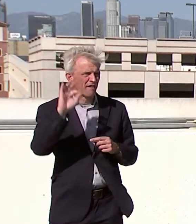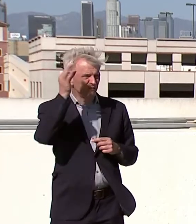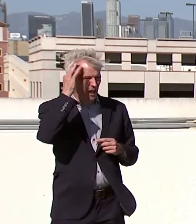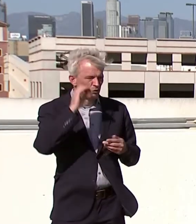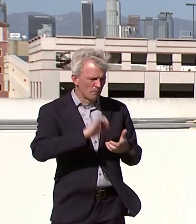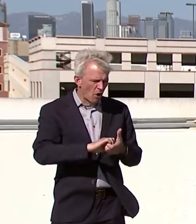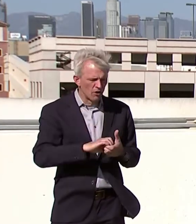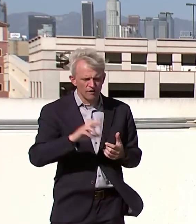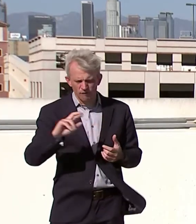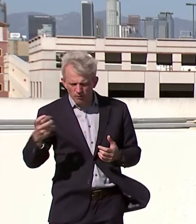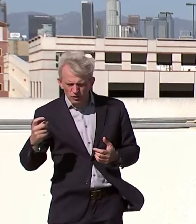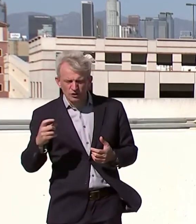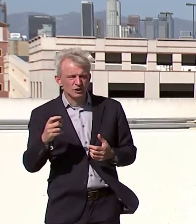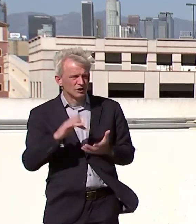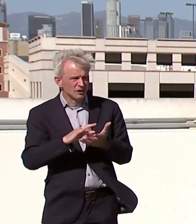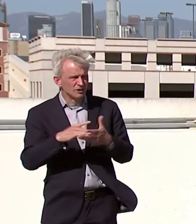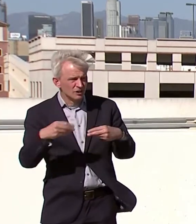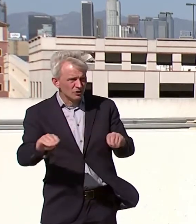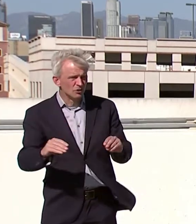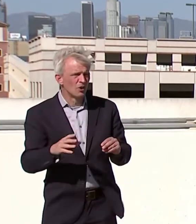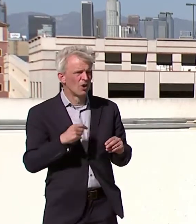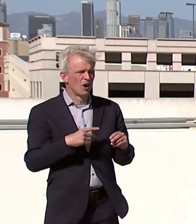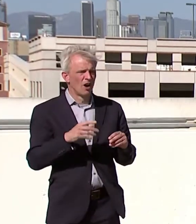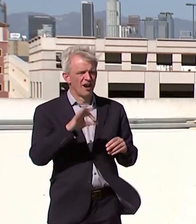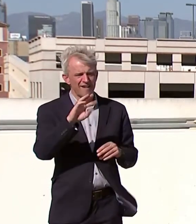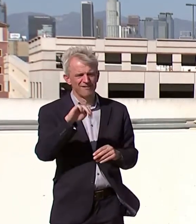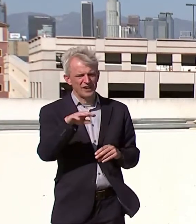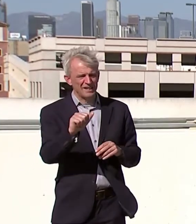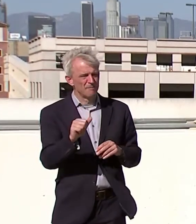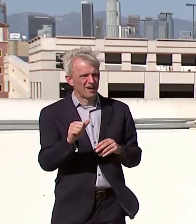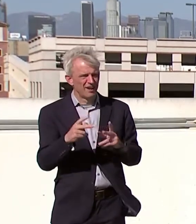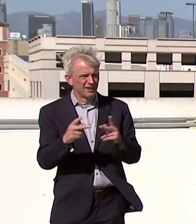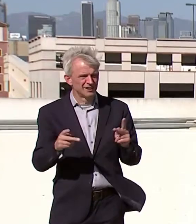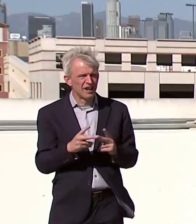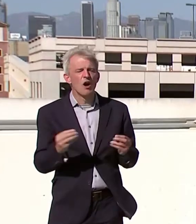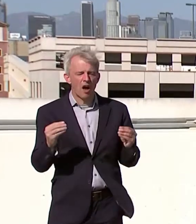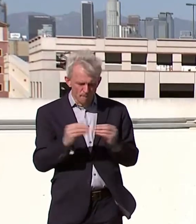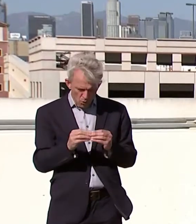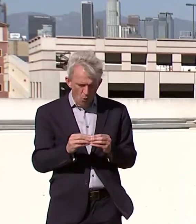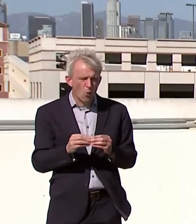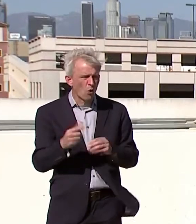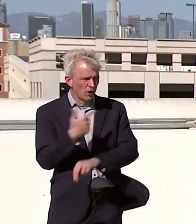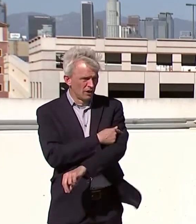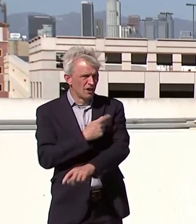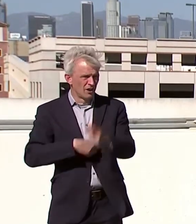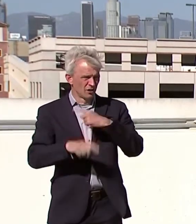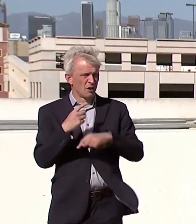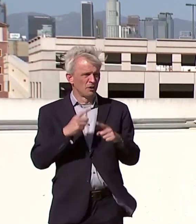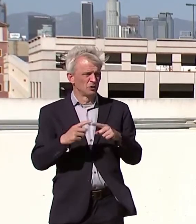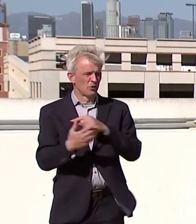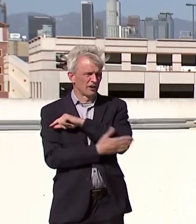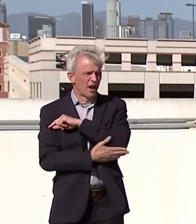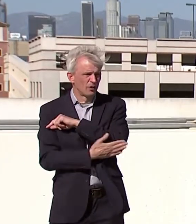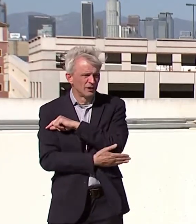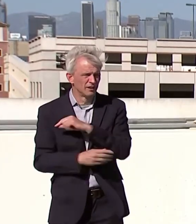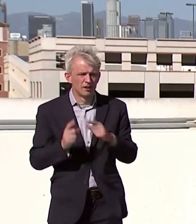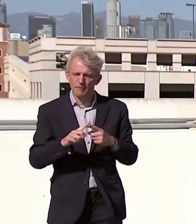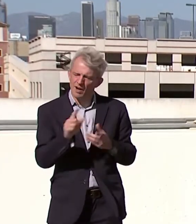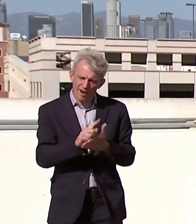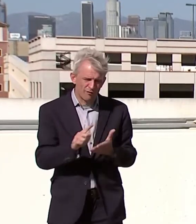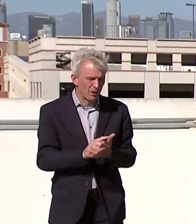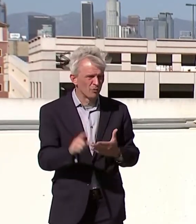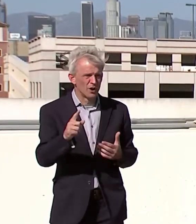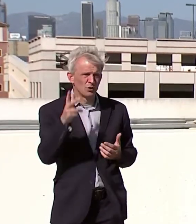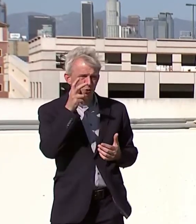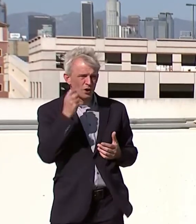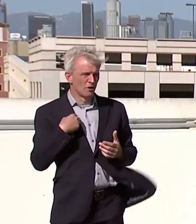pharmacies and with the work that's done at the FEMA sites, there are more doses coming into LA County. But every week you hear me report, you know,